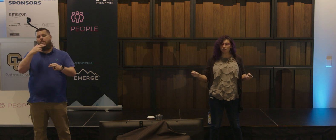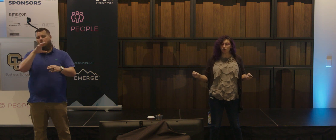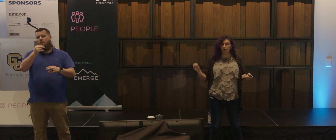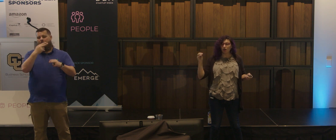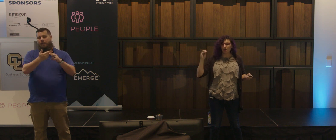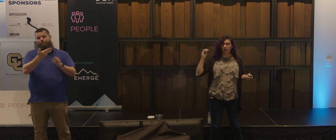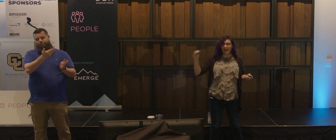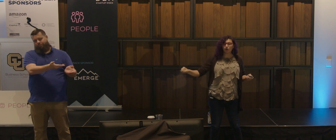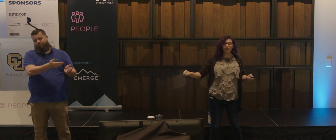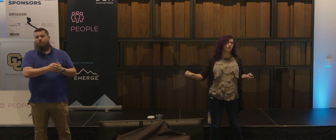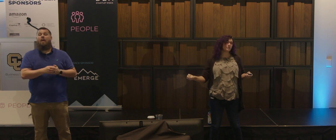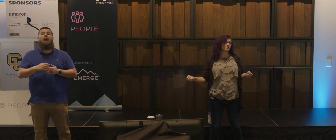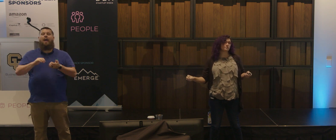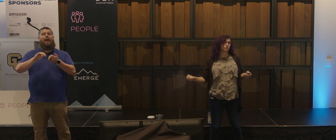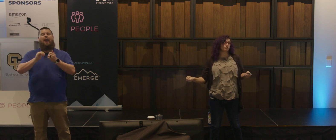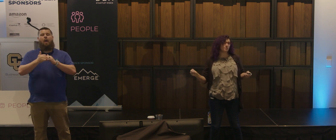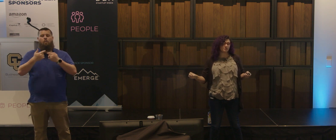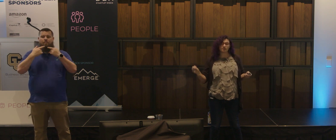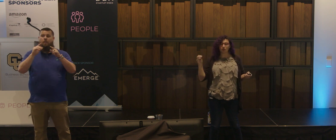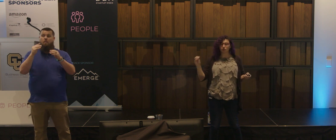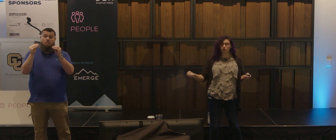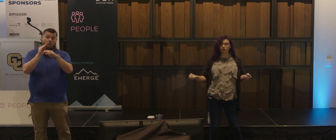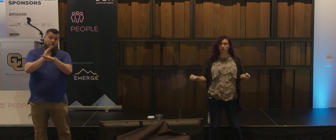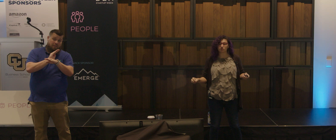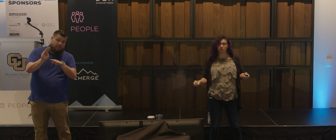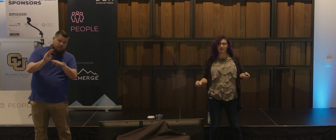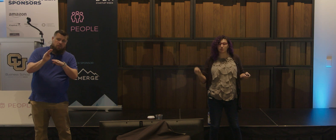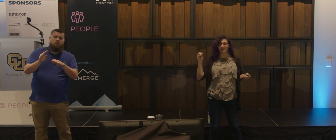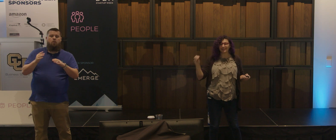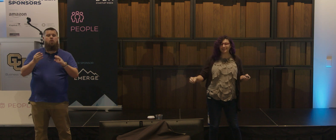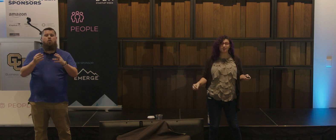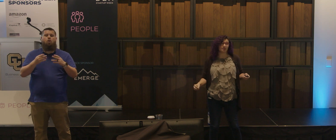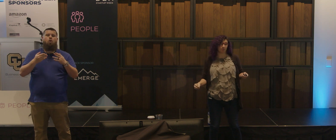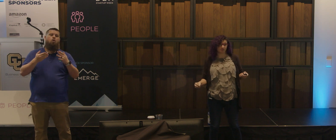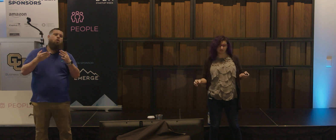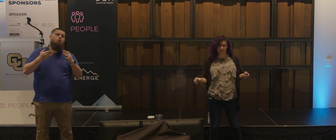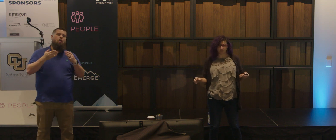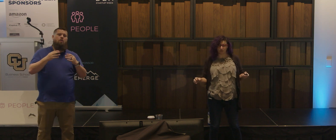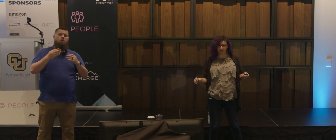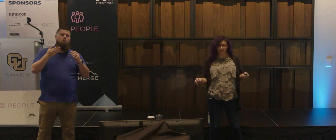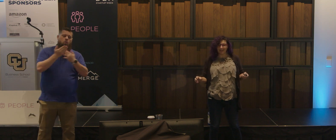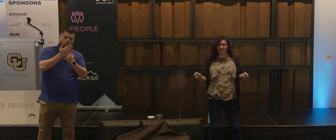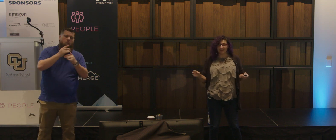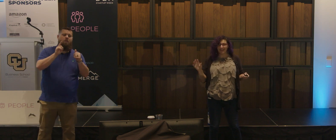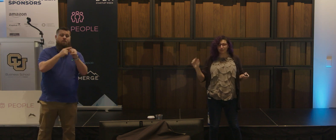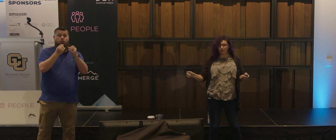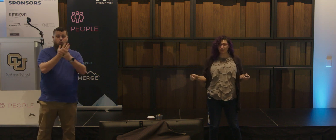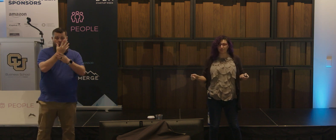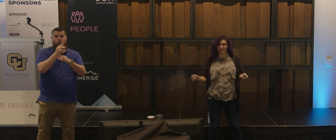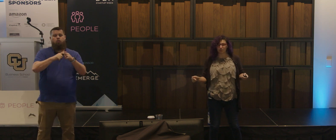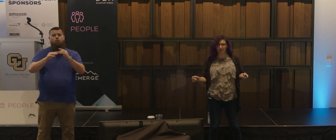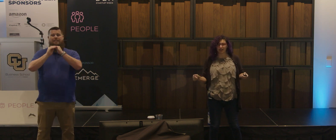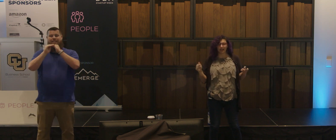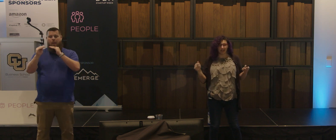We do, how do we get more businesses through their first growth stage and into stable business revenue? And we